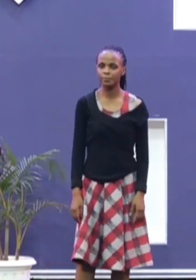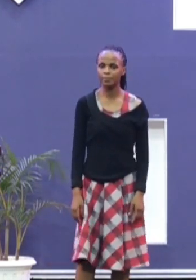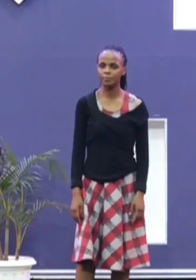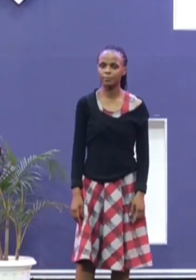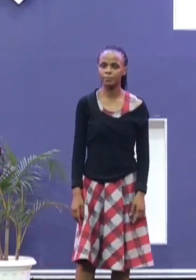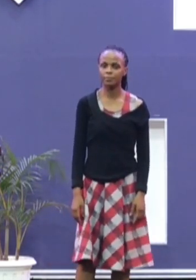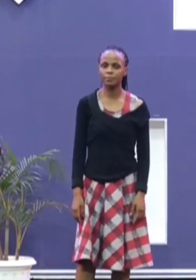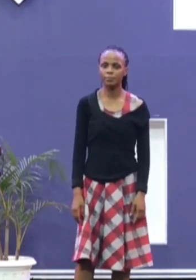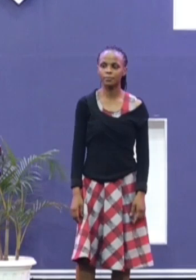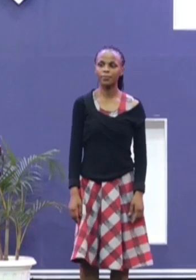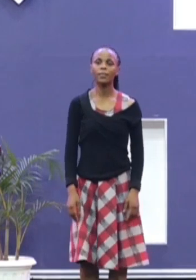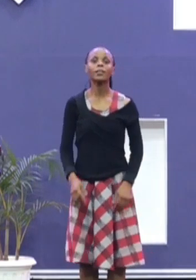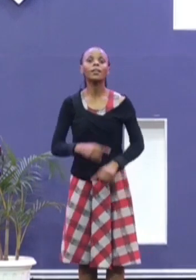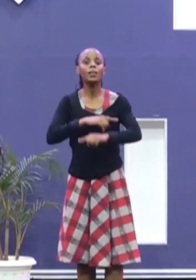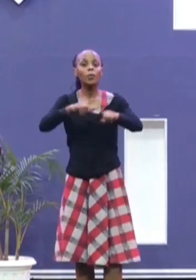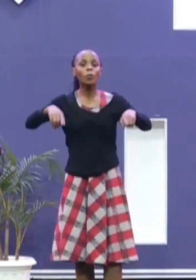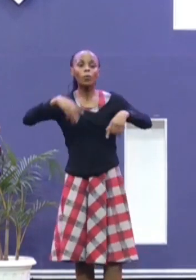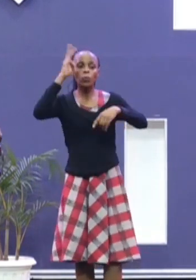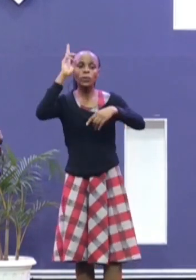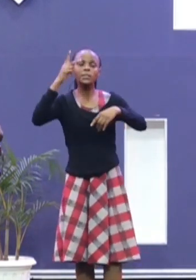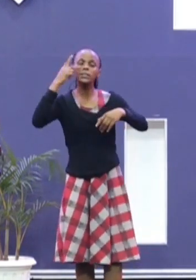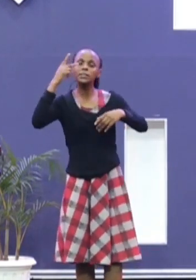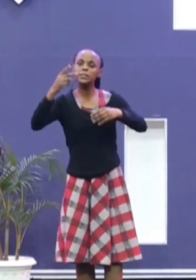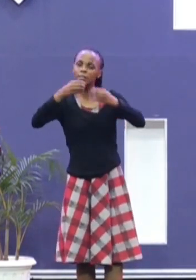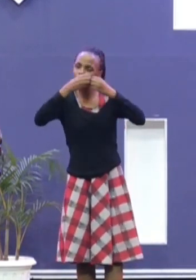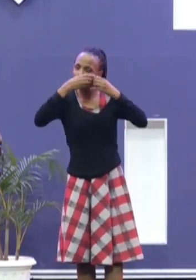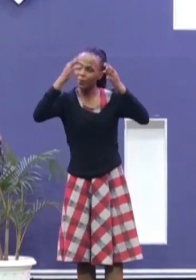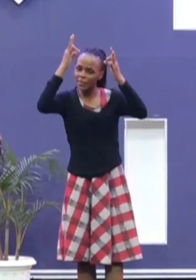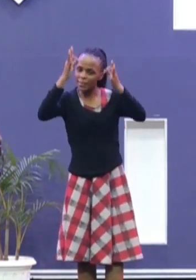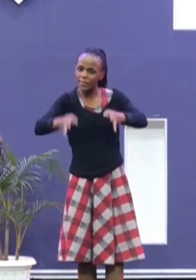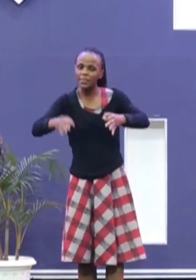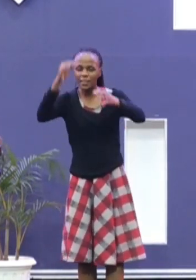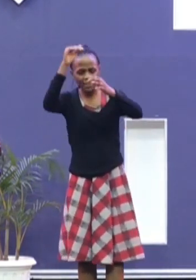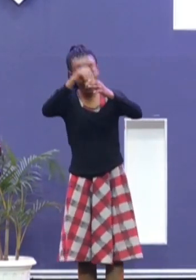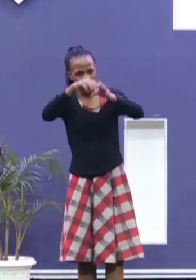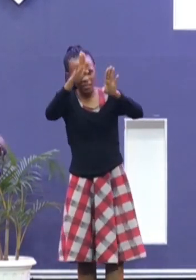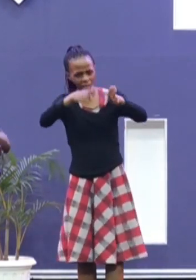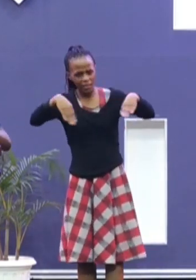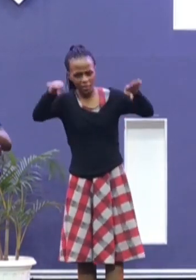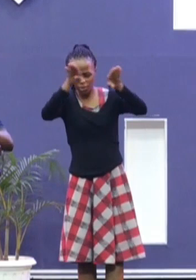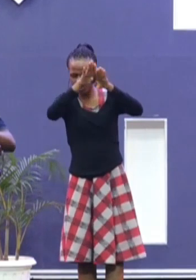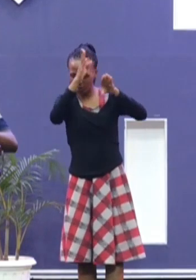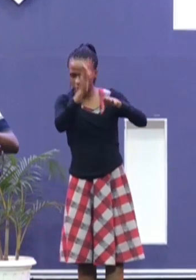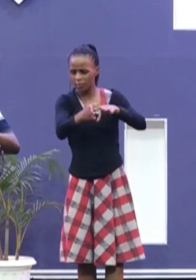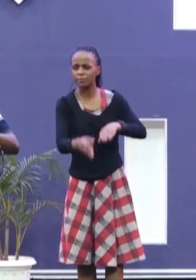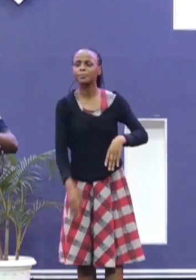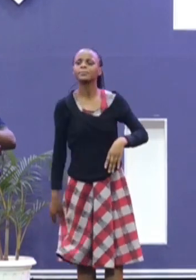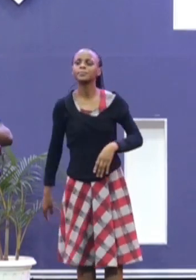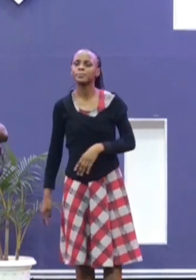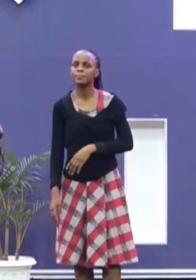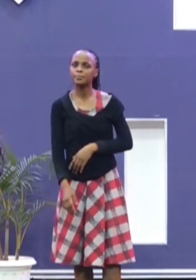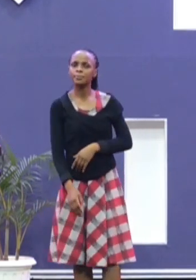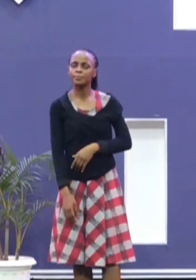We will look at a number of things that are found in this conformity. Tujja sanga ebintu bingi ebisangibwa mu mbala